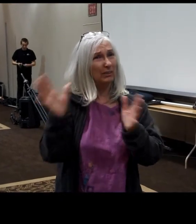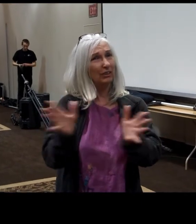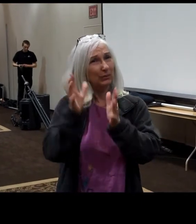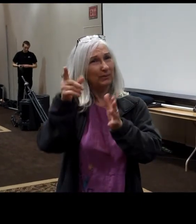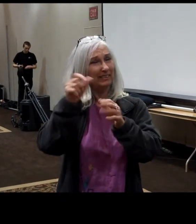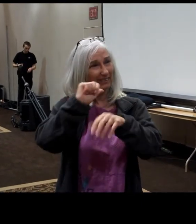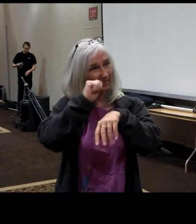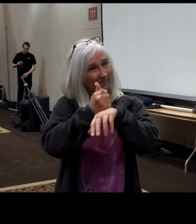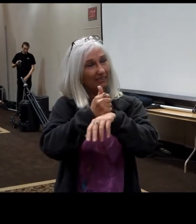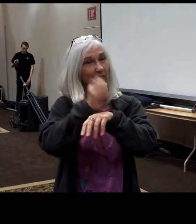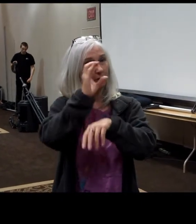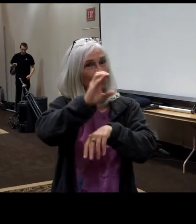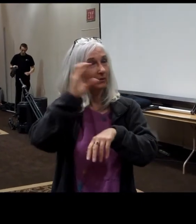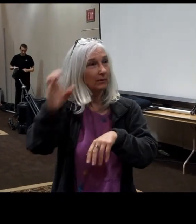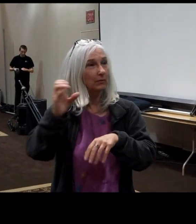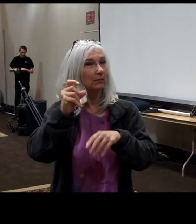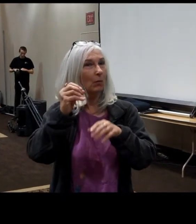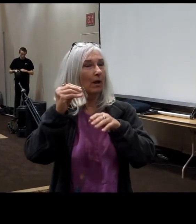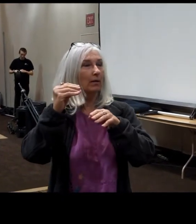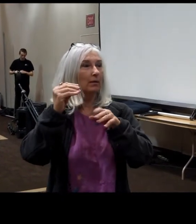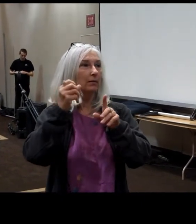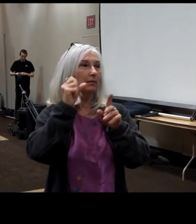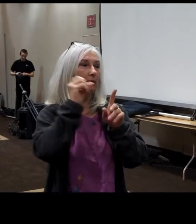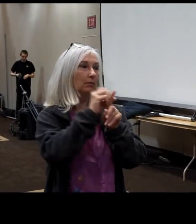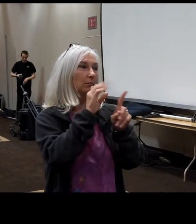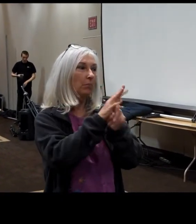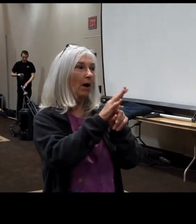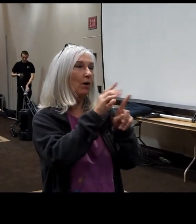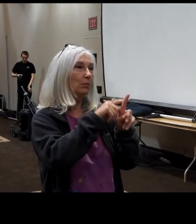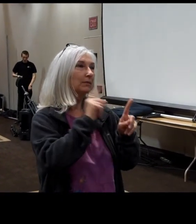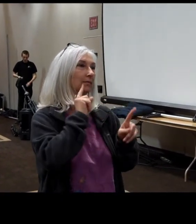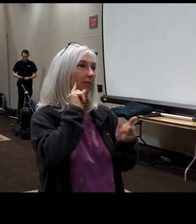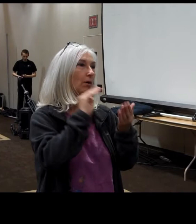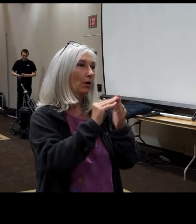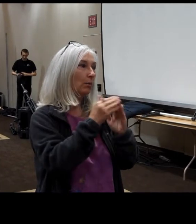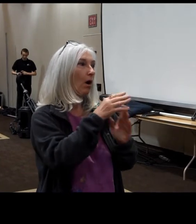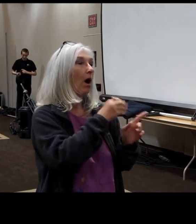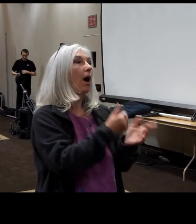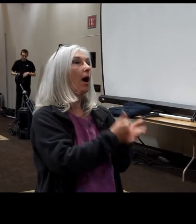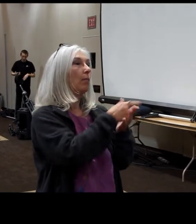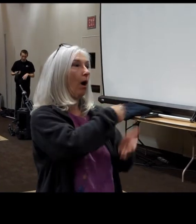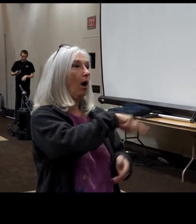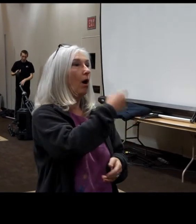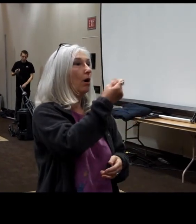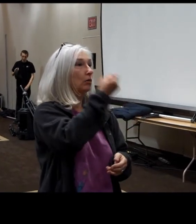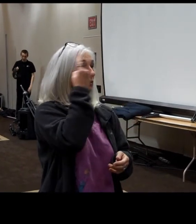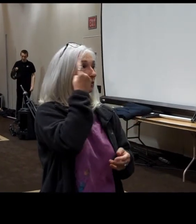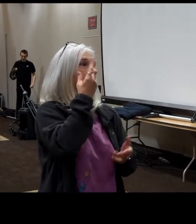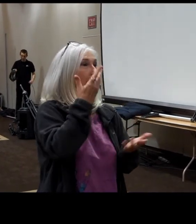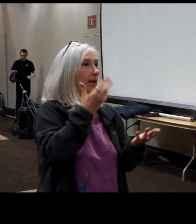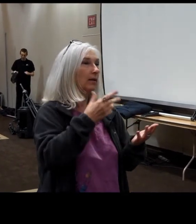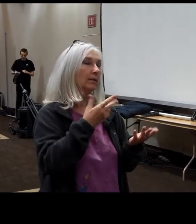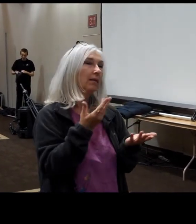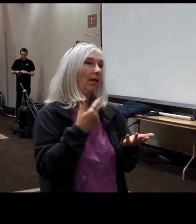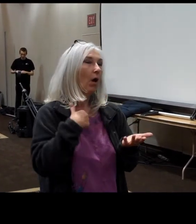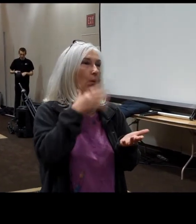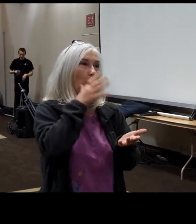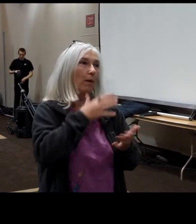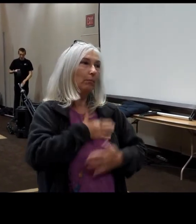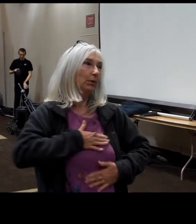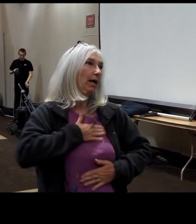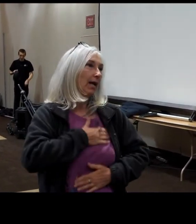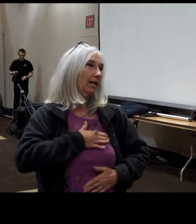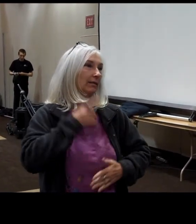not deaf, I'm encouraging them to have closed captioning on their videos so that the deaf community can learn from